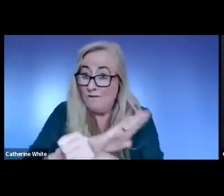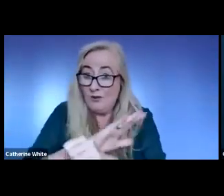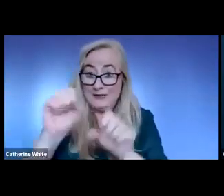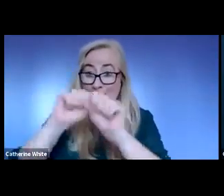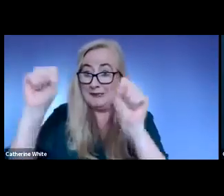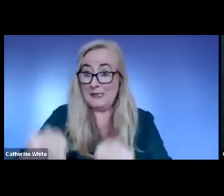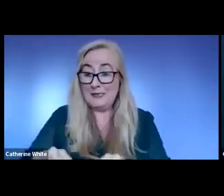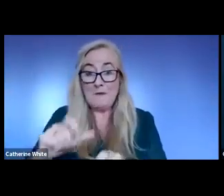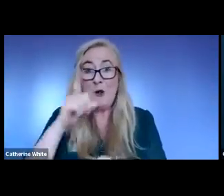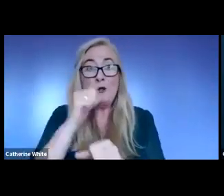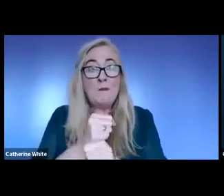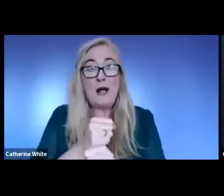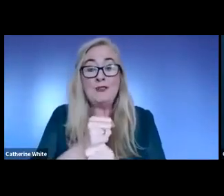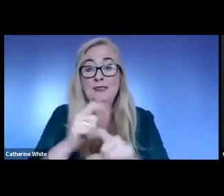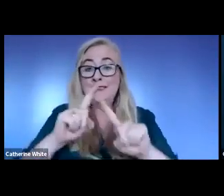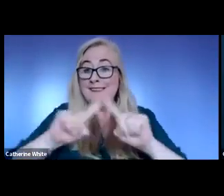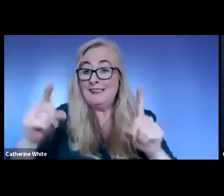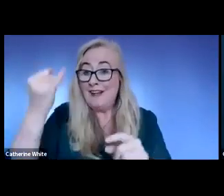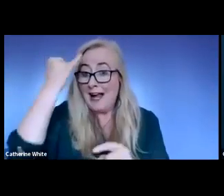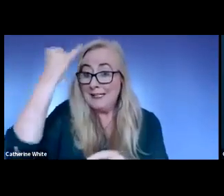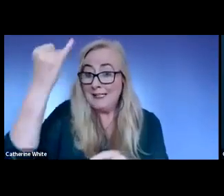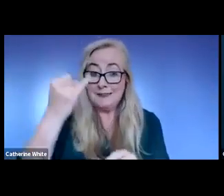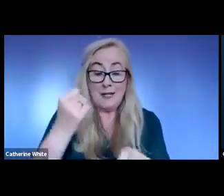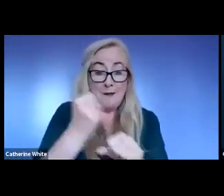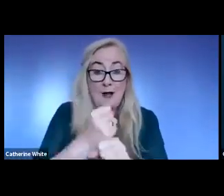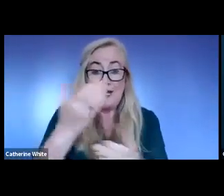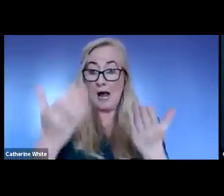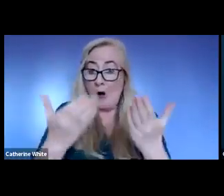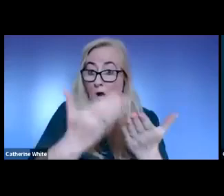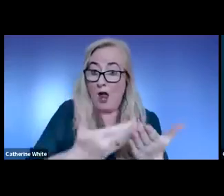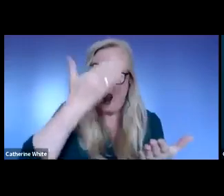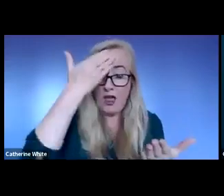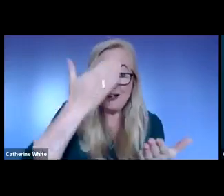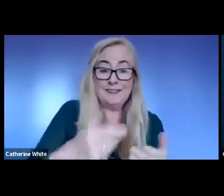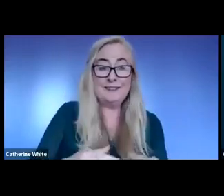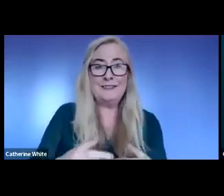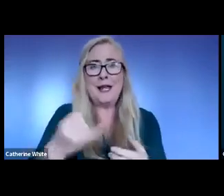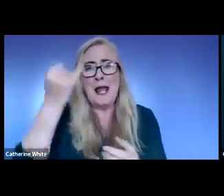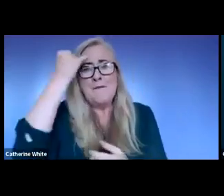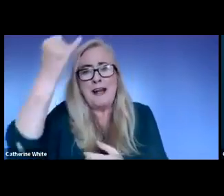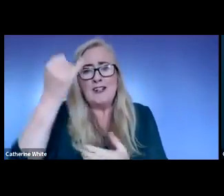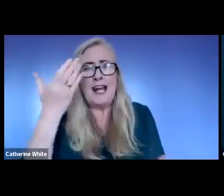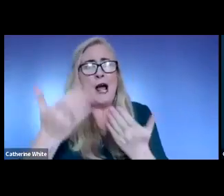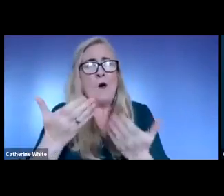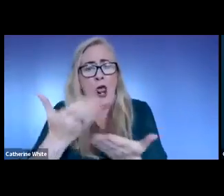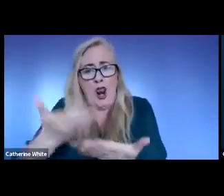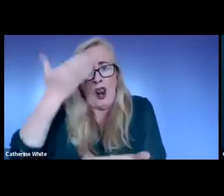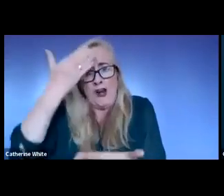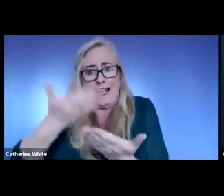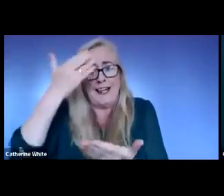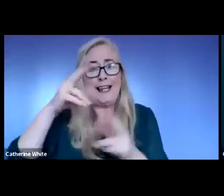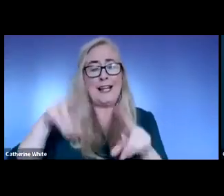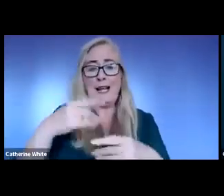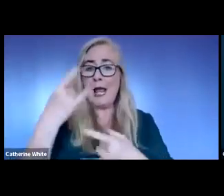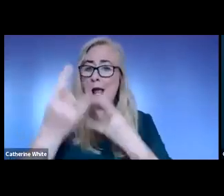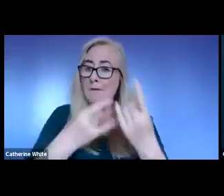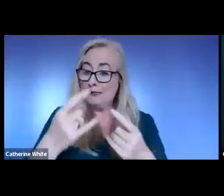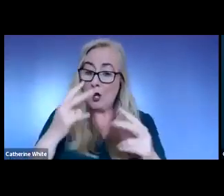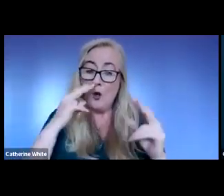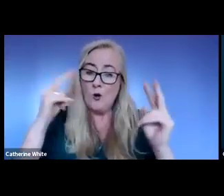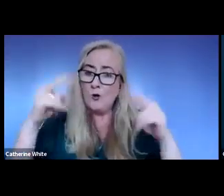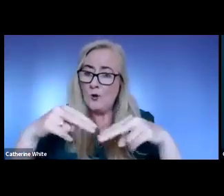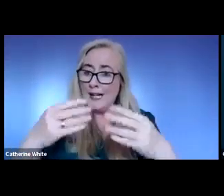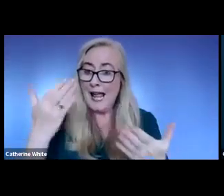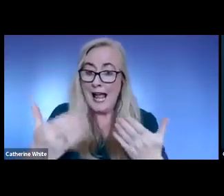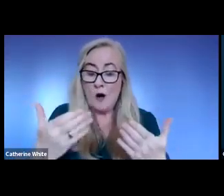talking about reconceptualizing learning, which I think we have to do, and reimagining where that learning happens. I think we have to look at extending